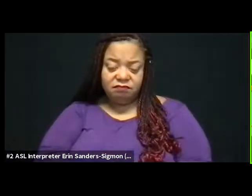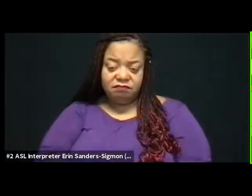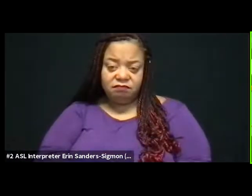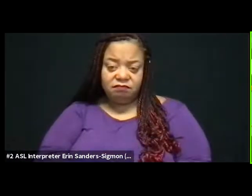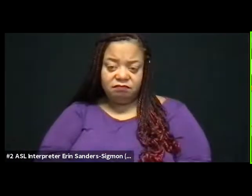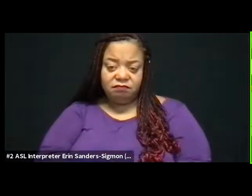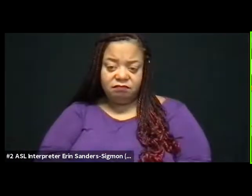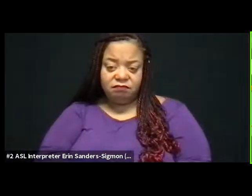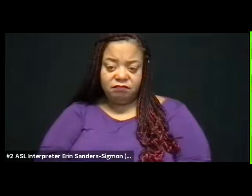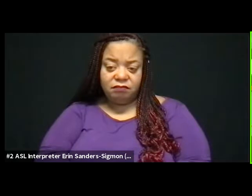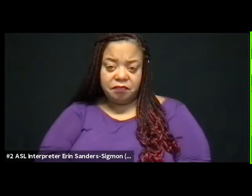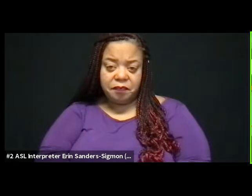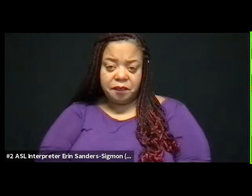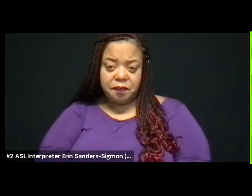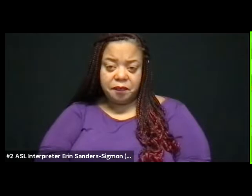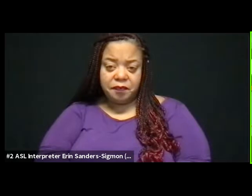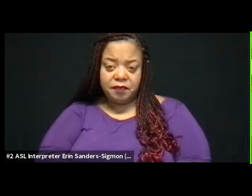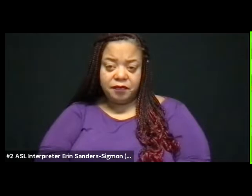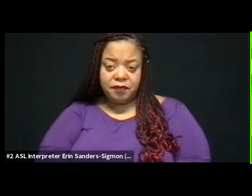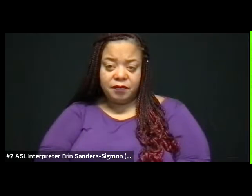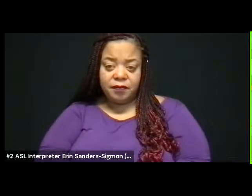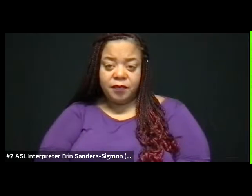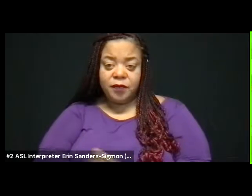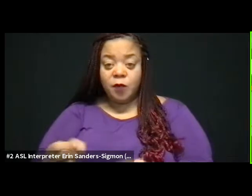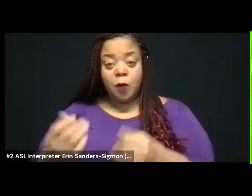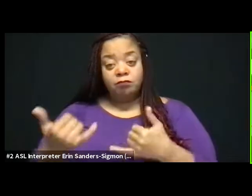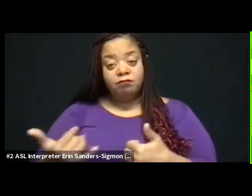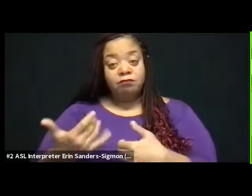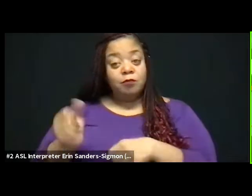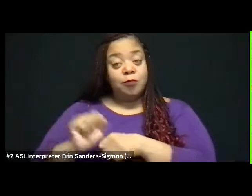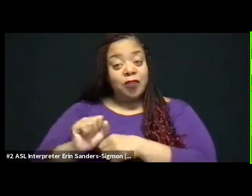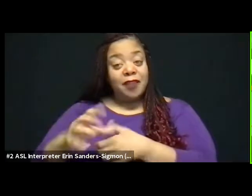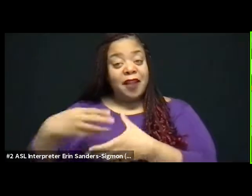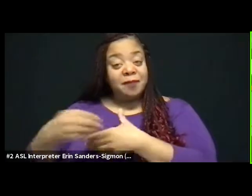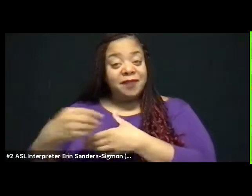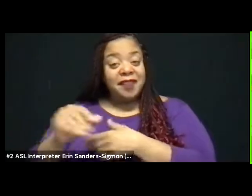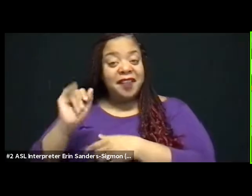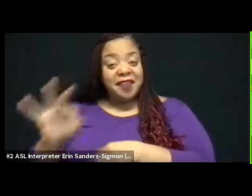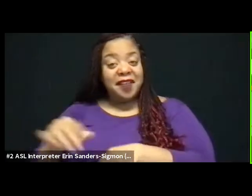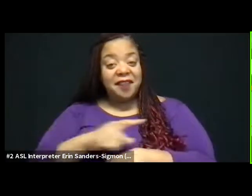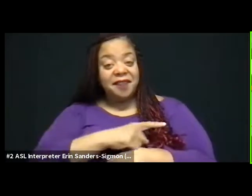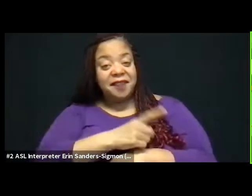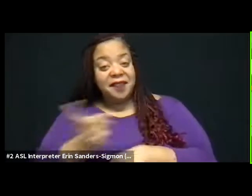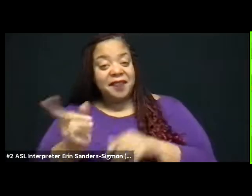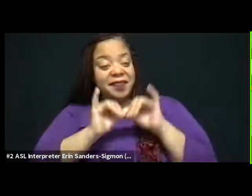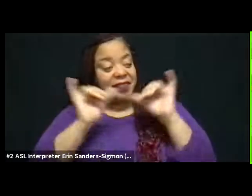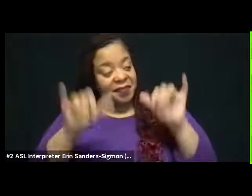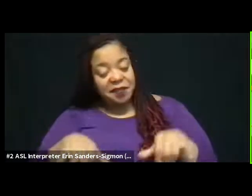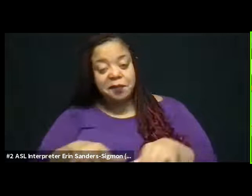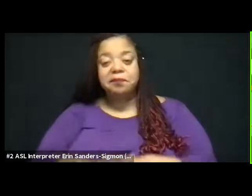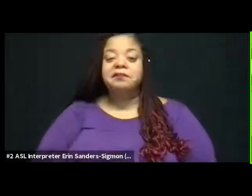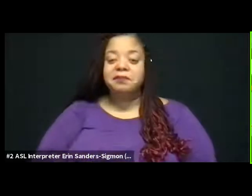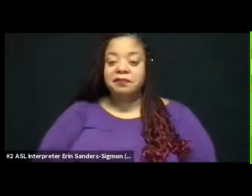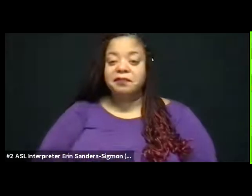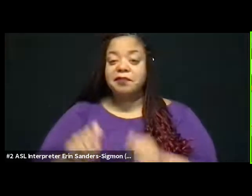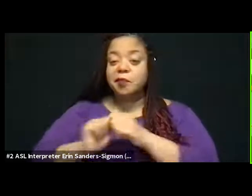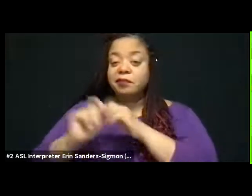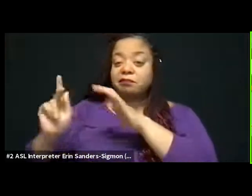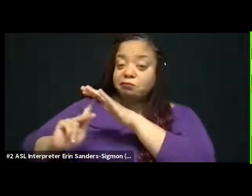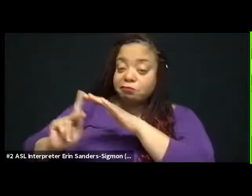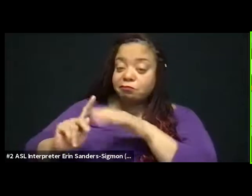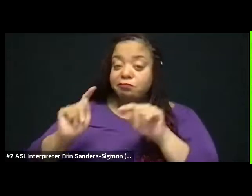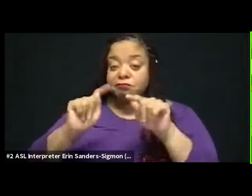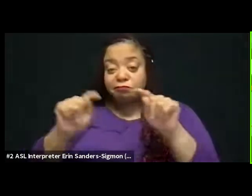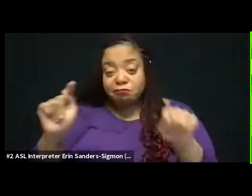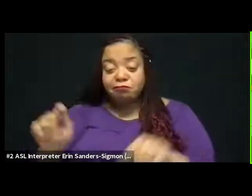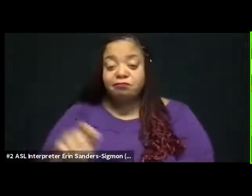Kindergarten is a manifestation of Dr. Love's abolitionist teaching calls to action. So